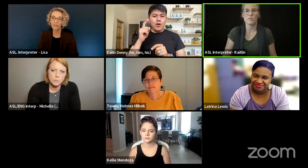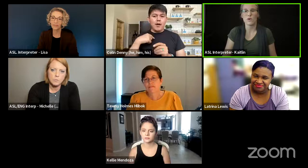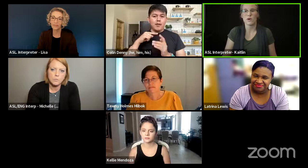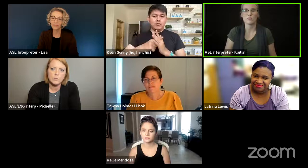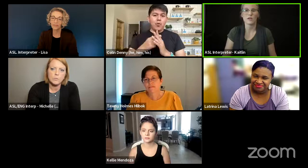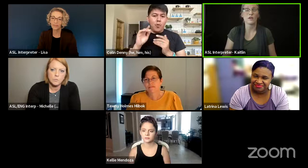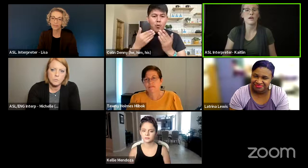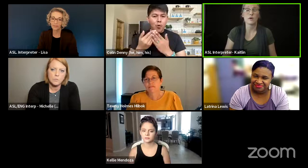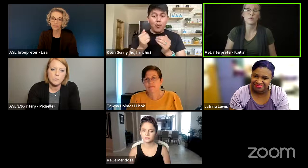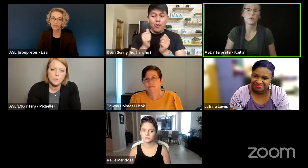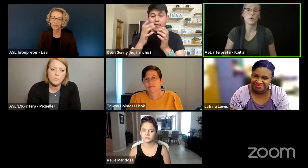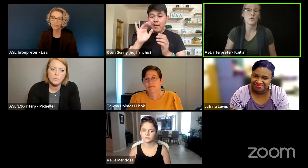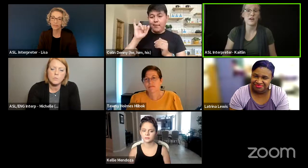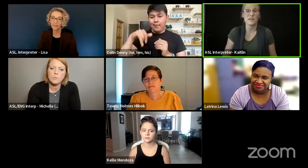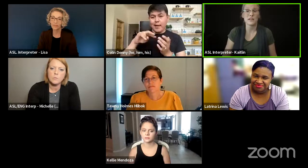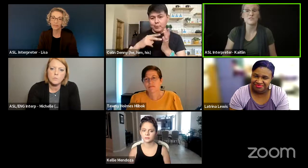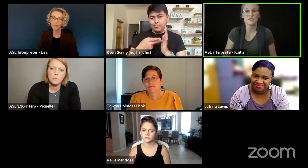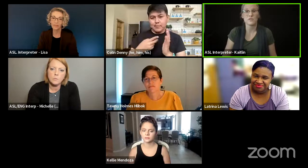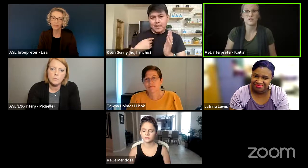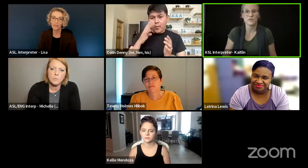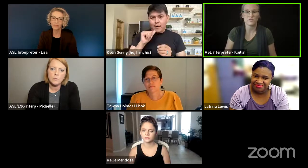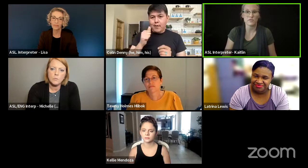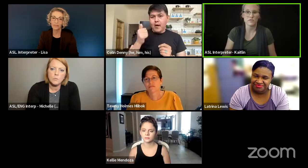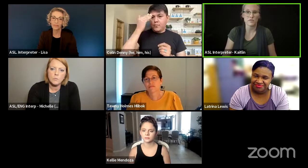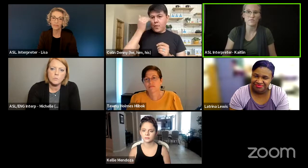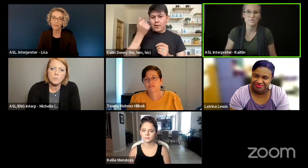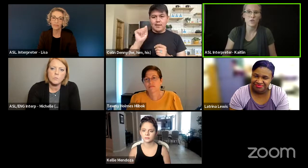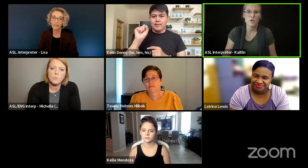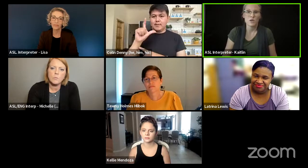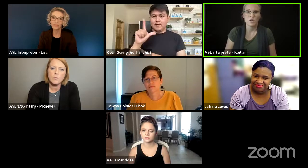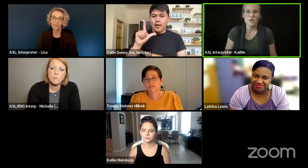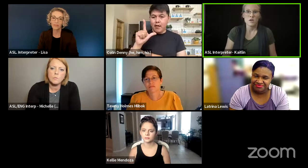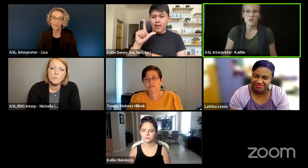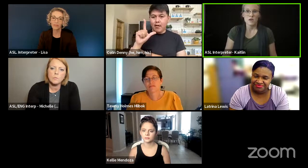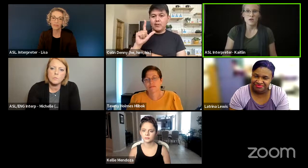have a more equitable lifestyle for those deaf children.